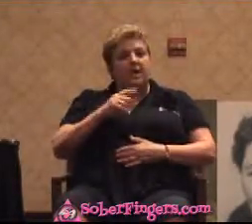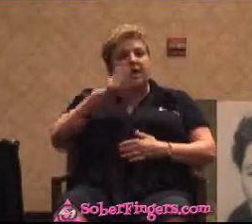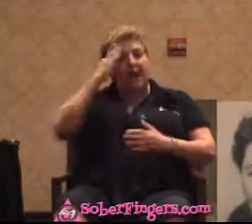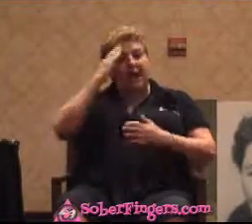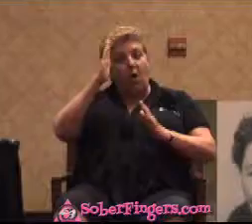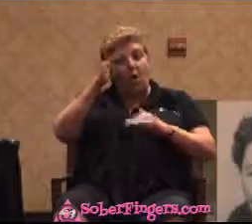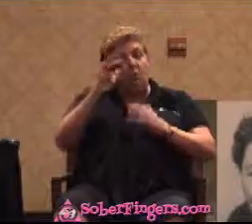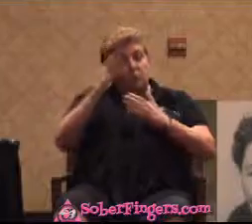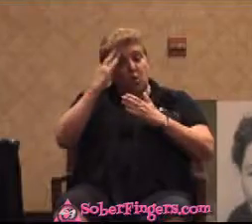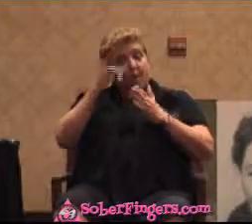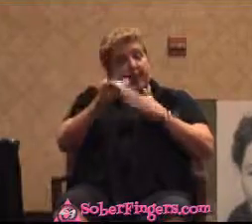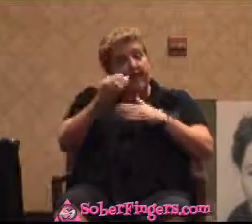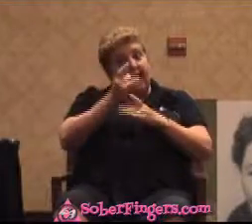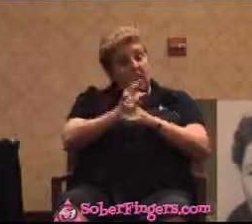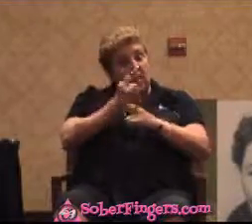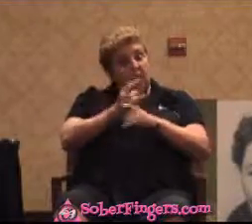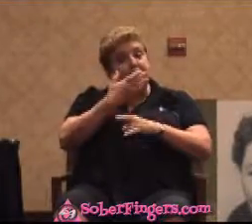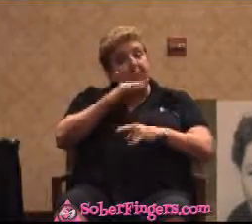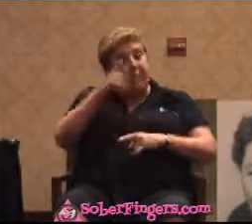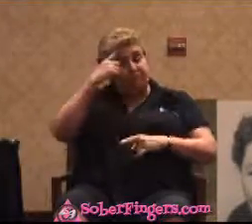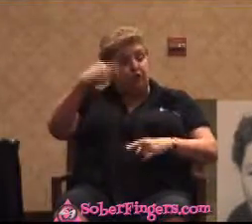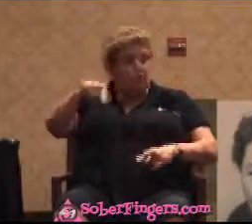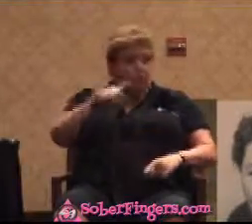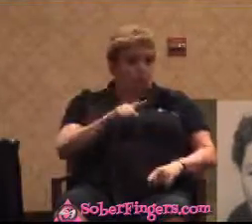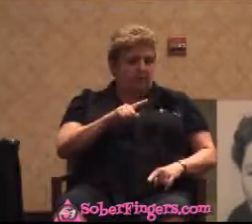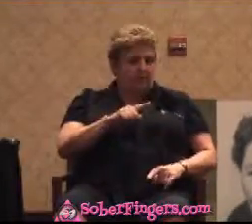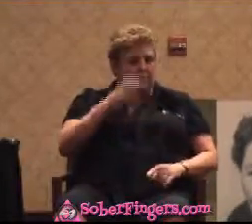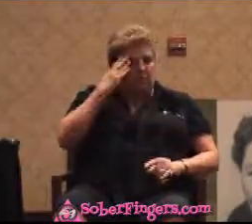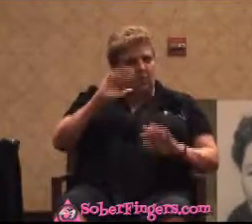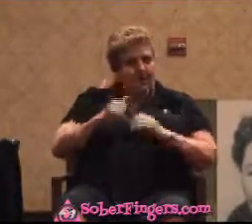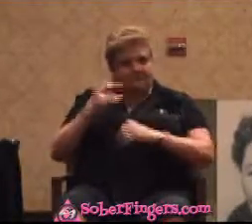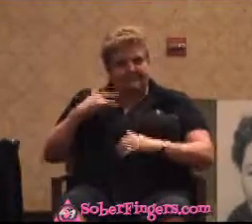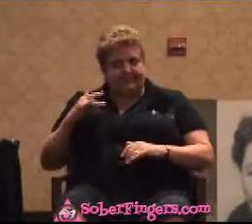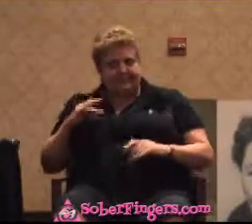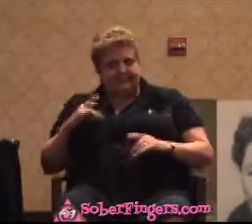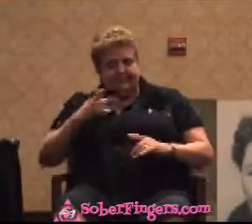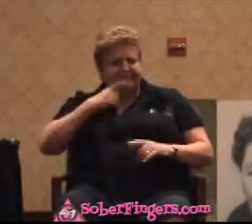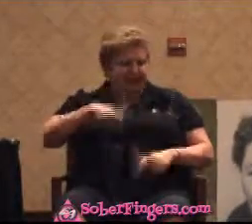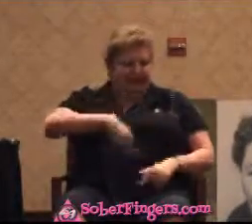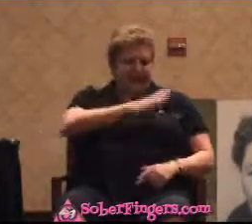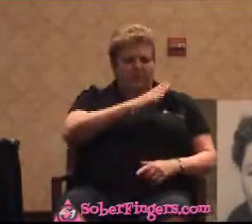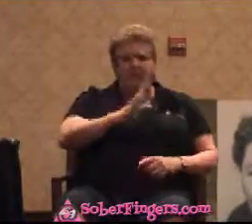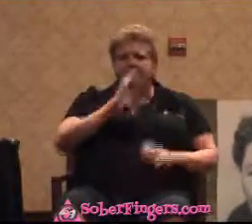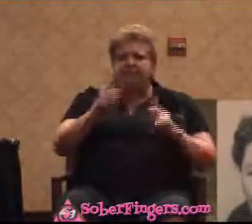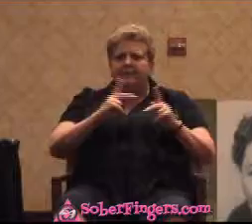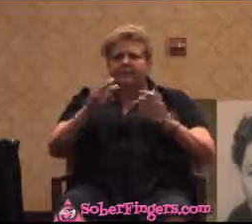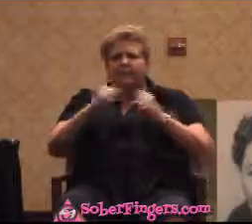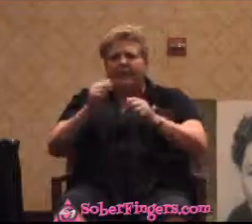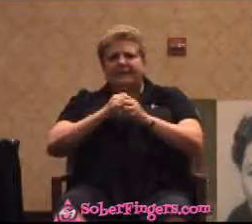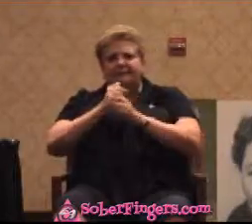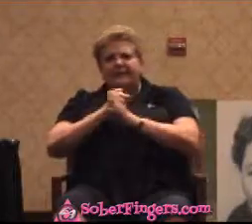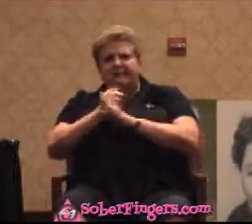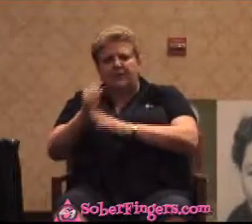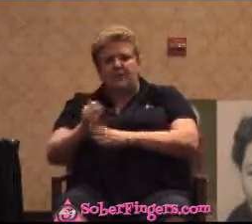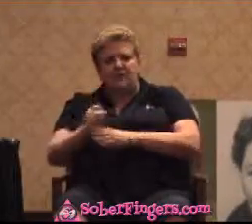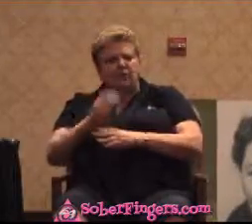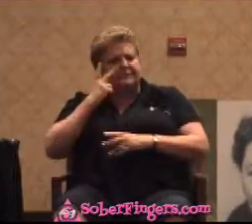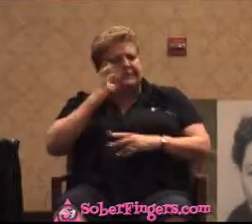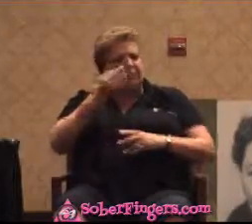you, and I'll be going. You know how sensitive old timers are. Once they say, well, get out of here then. There's people trying to stay sober. We'll see if you make it back. I said,